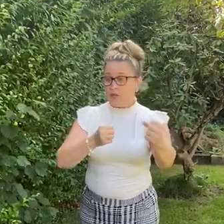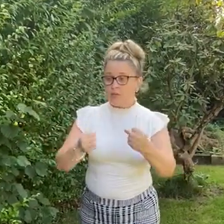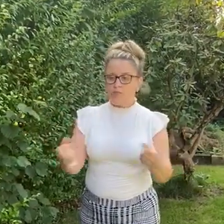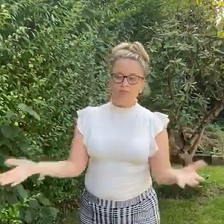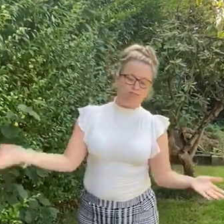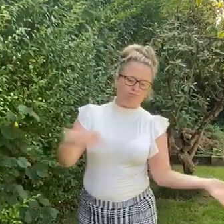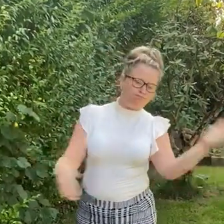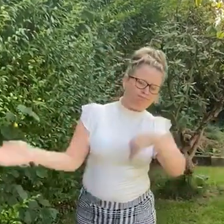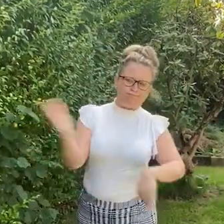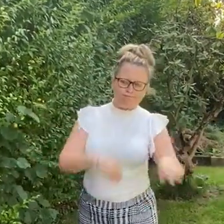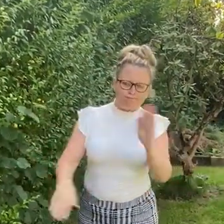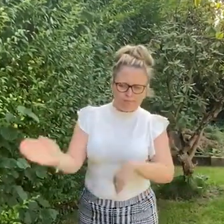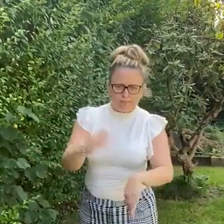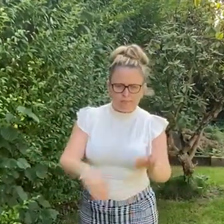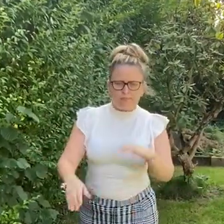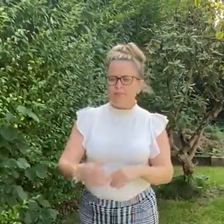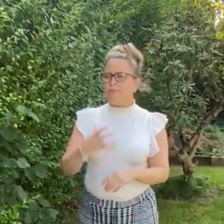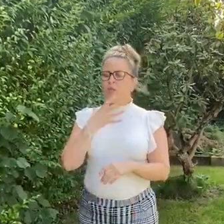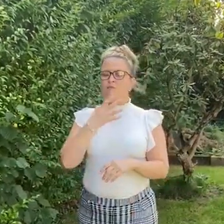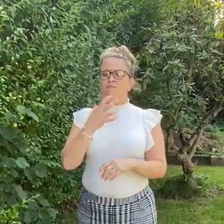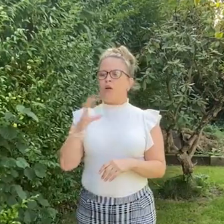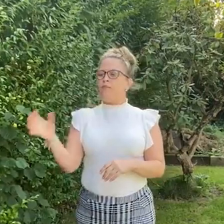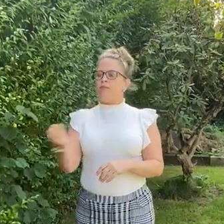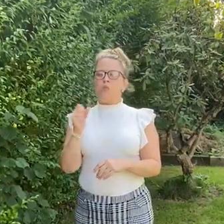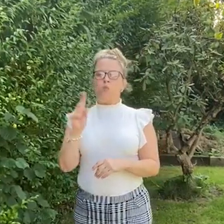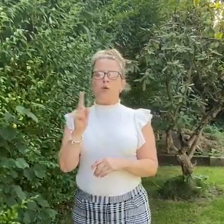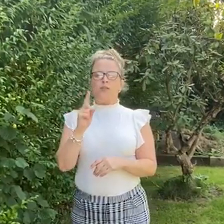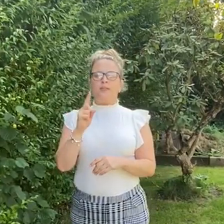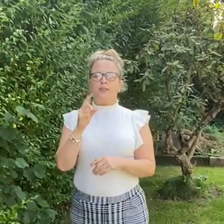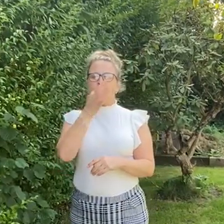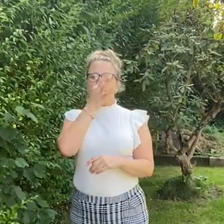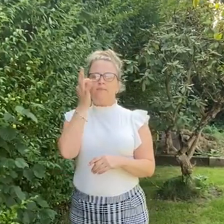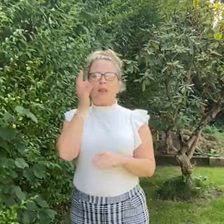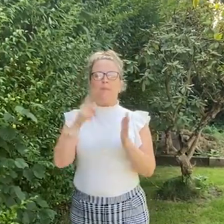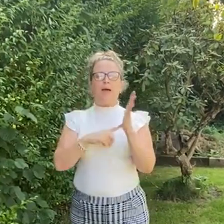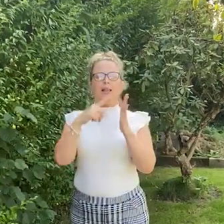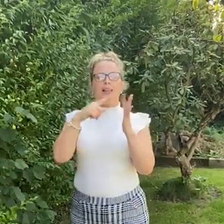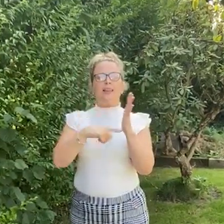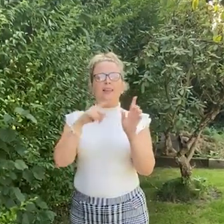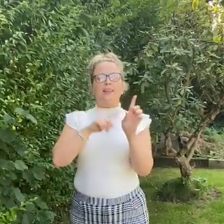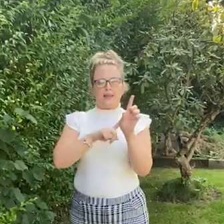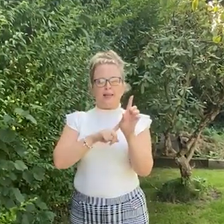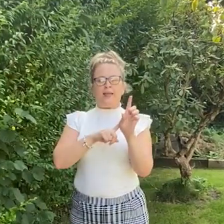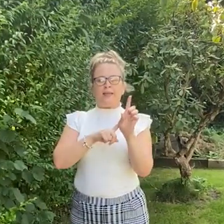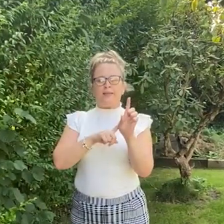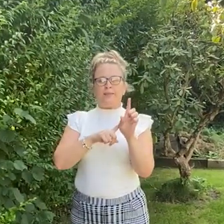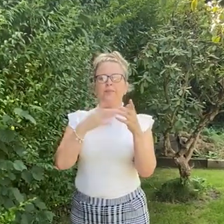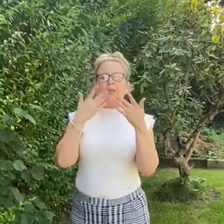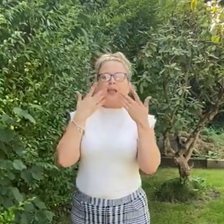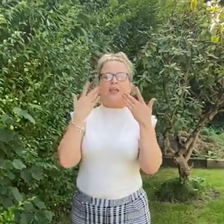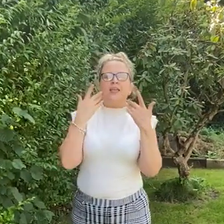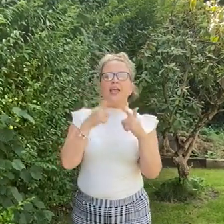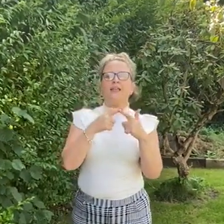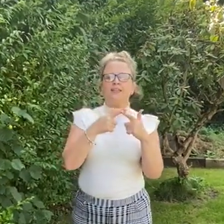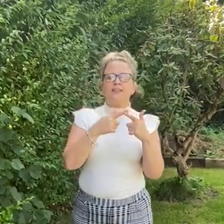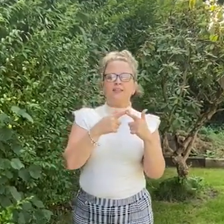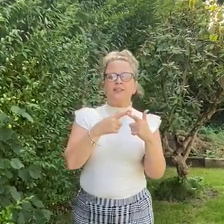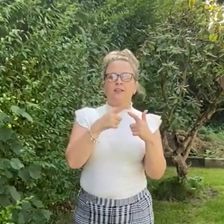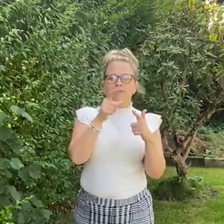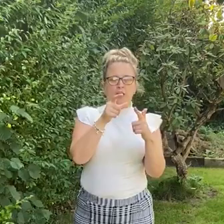So the frog found a lily And the cat found a cone The